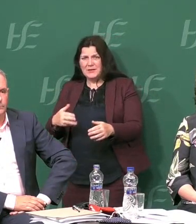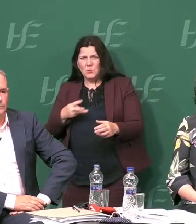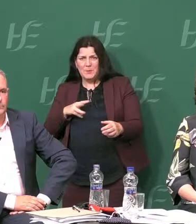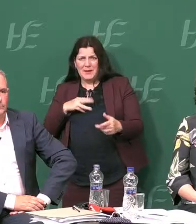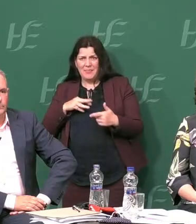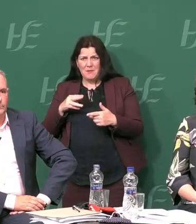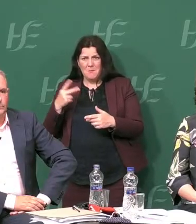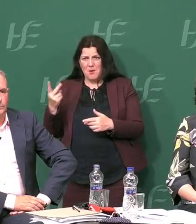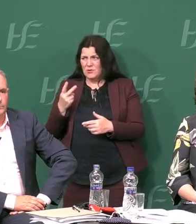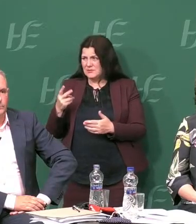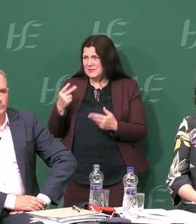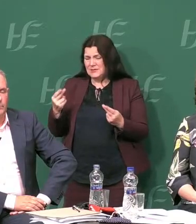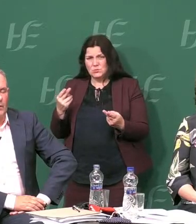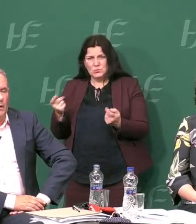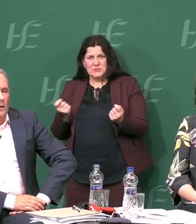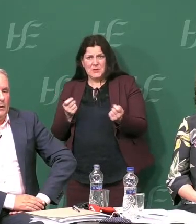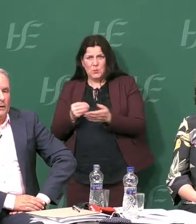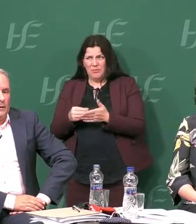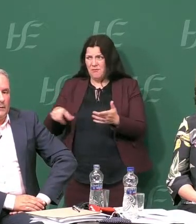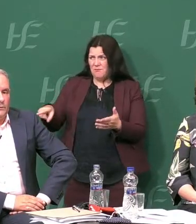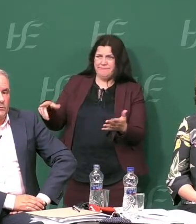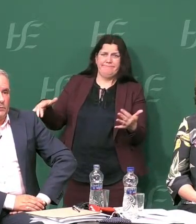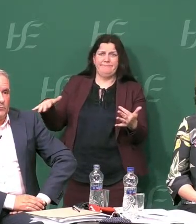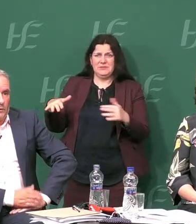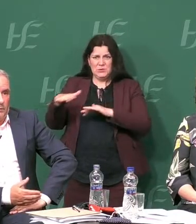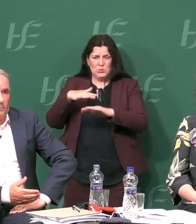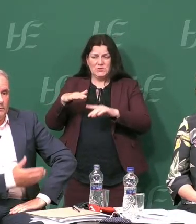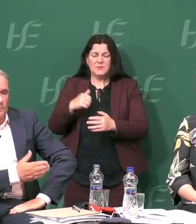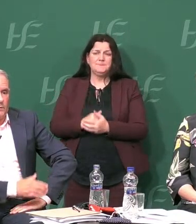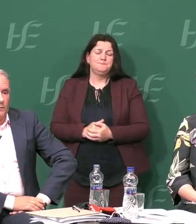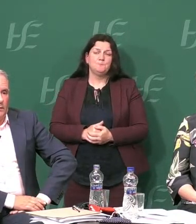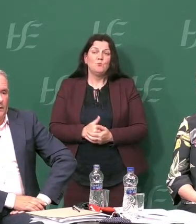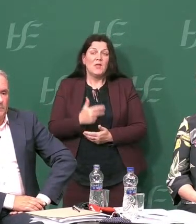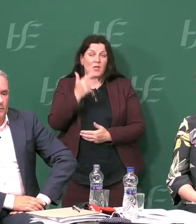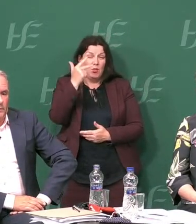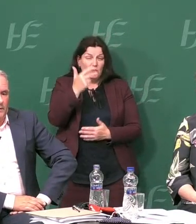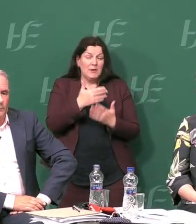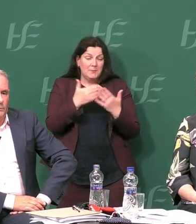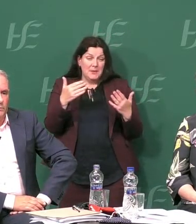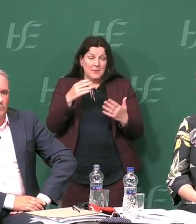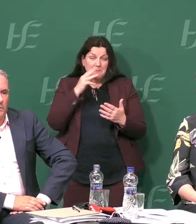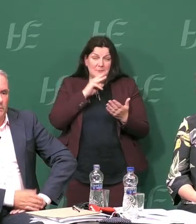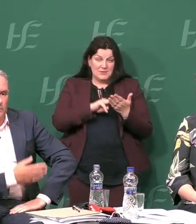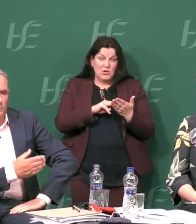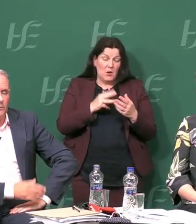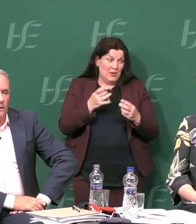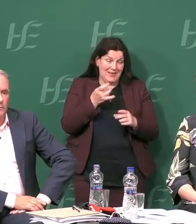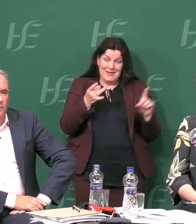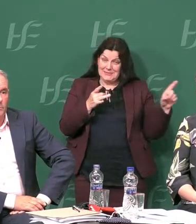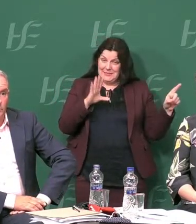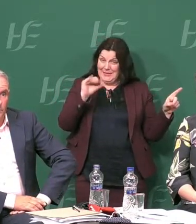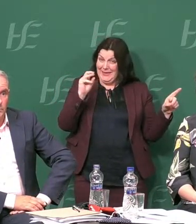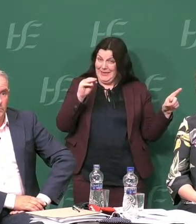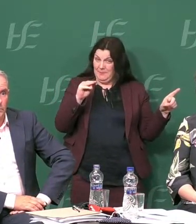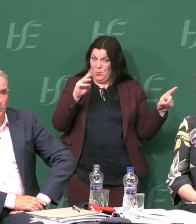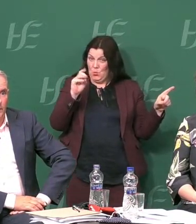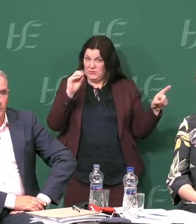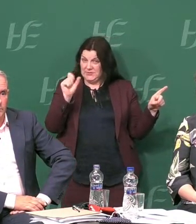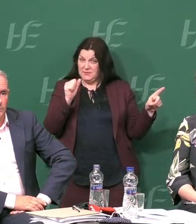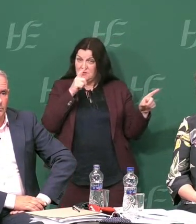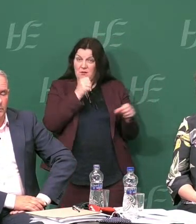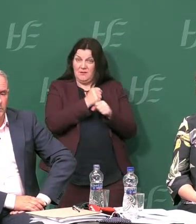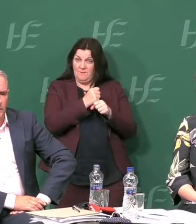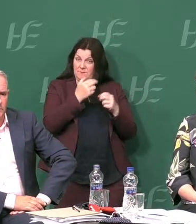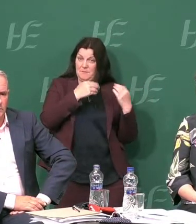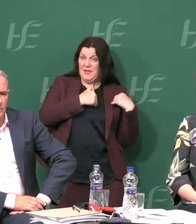and their partners are having to deal with on the ground? Yeah, just 3 quick messages, and I'll ask my colleague Liam Woods, who's been talking today to the hospital groups just in